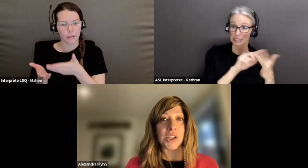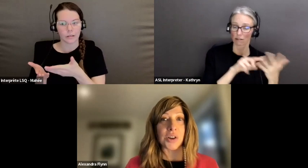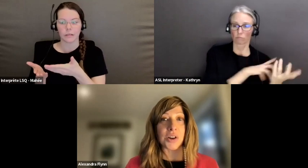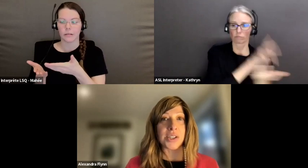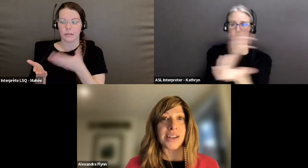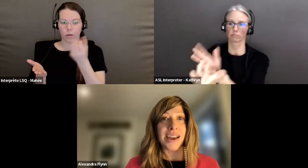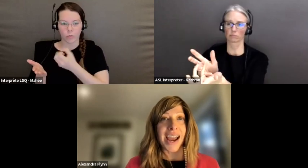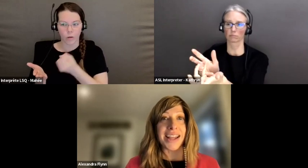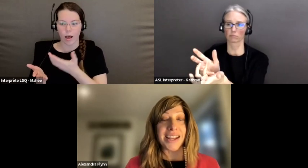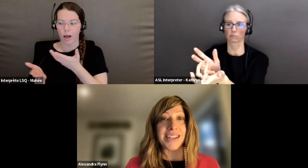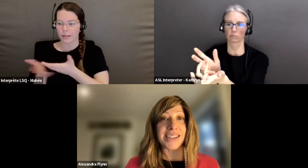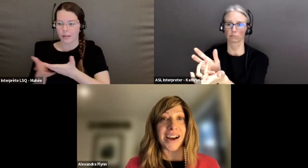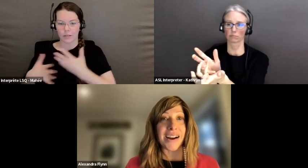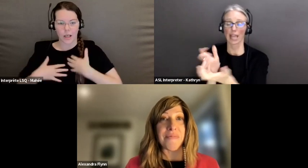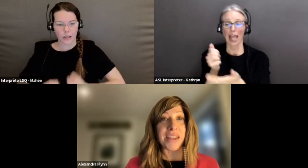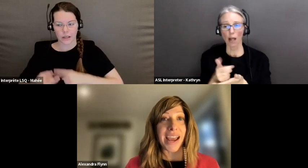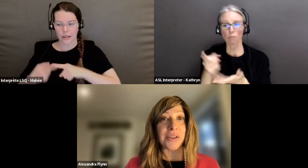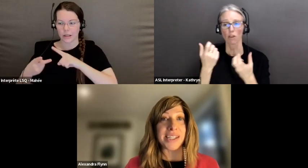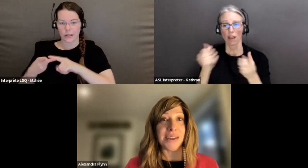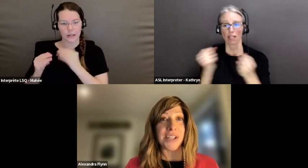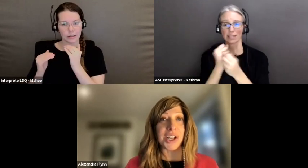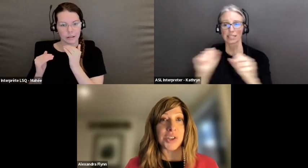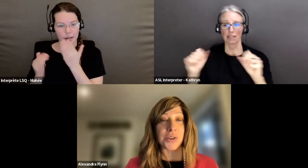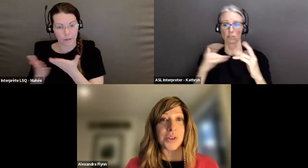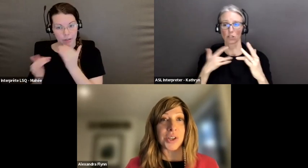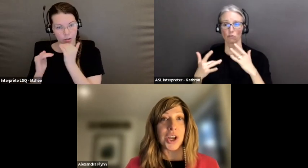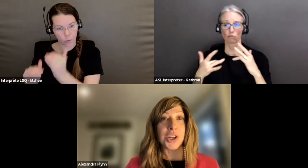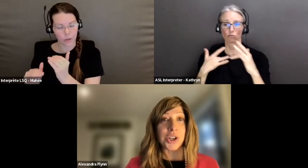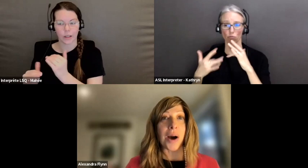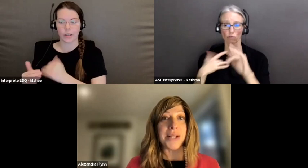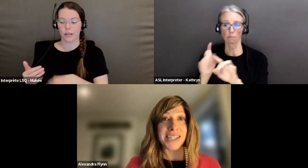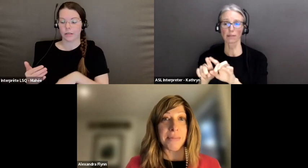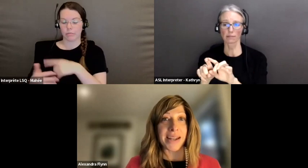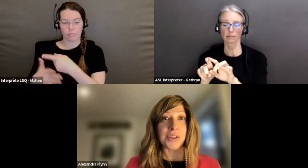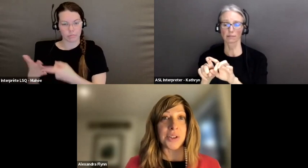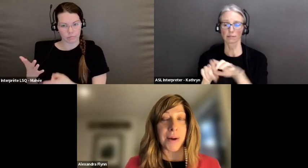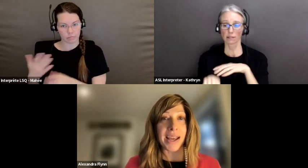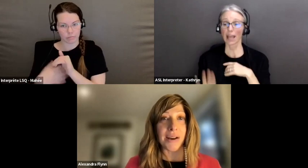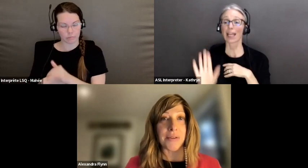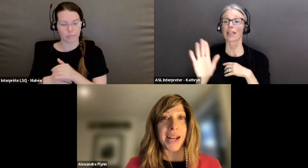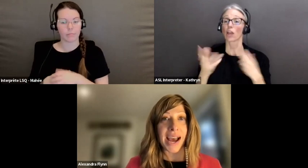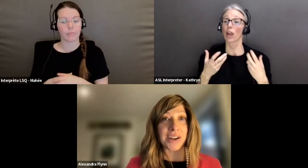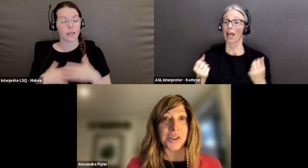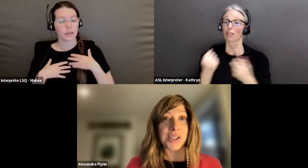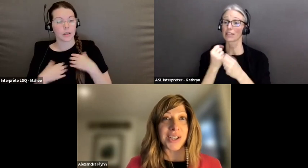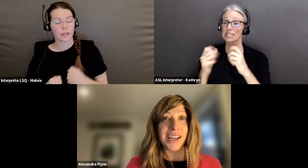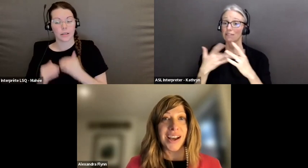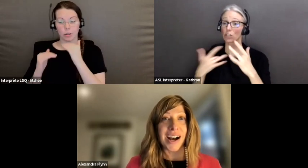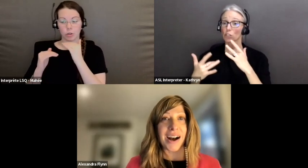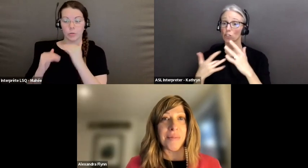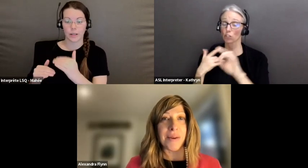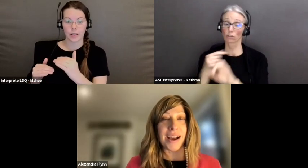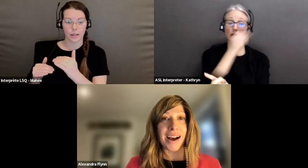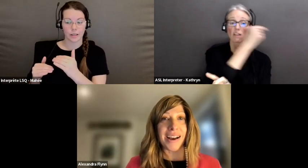safety concerns. And these health and safety concerns should not be dismantled by government actors,